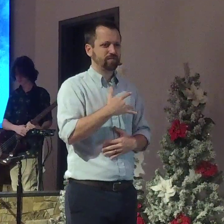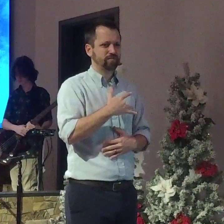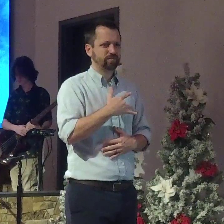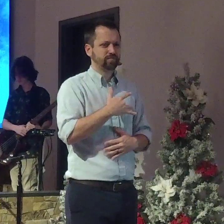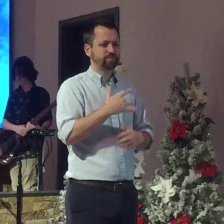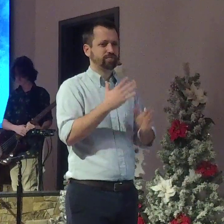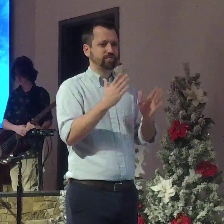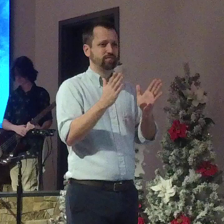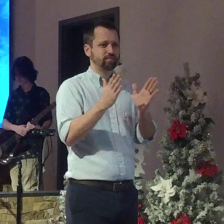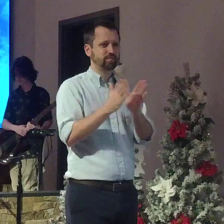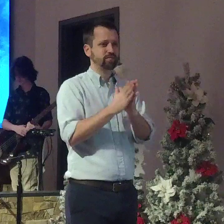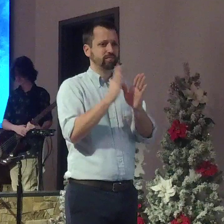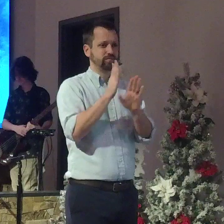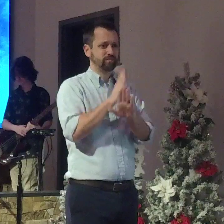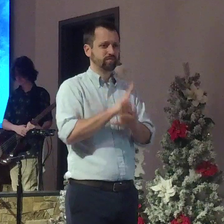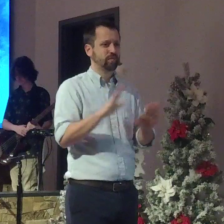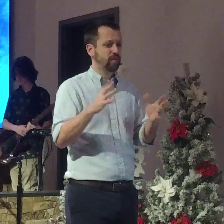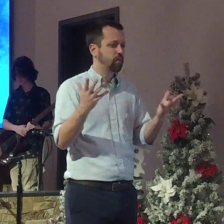first time.